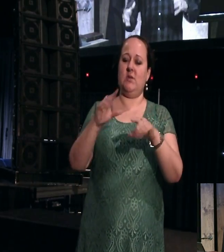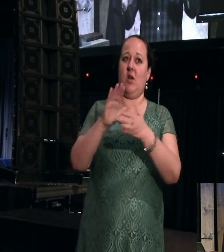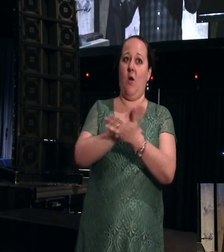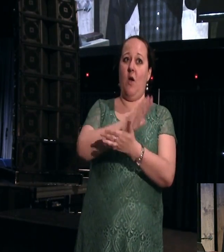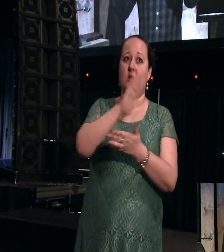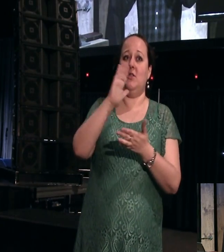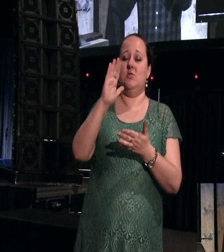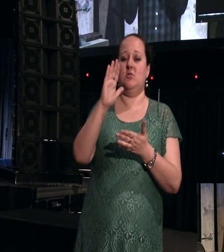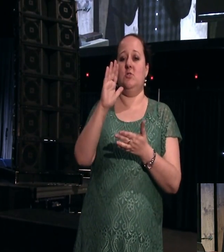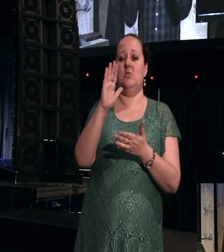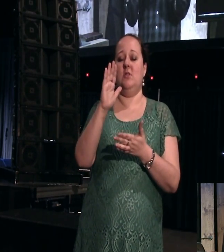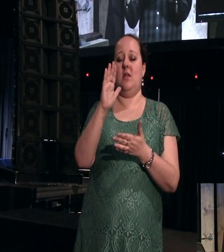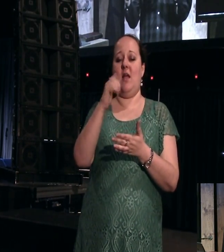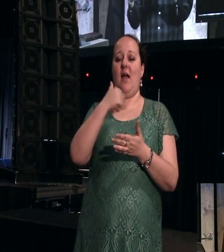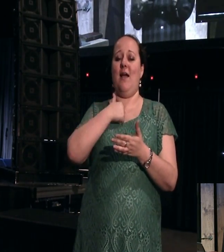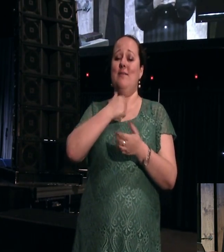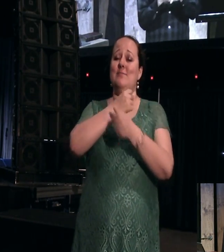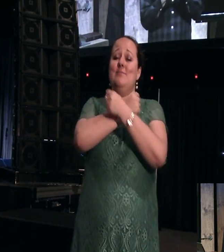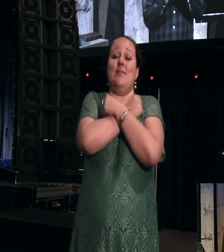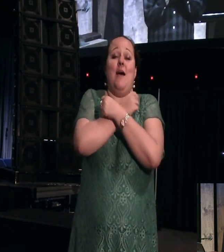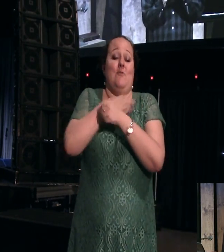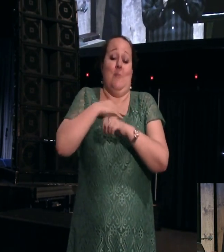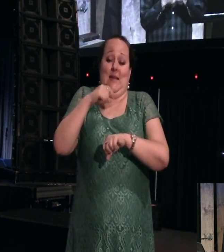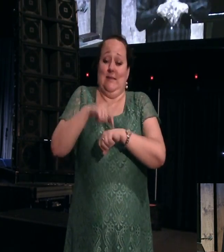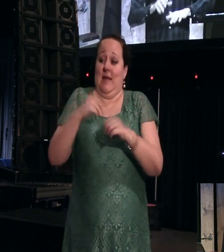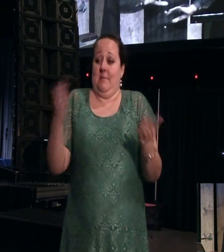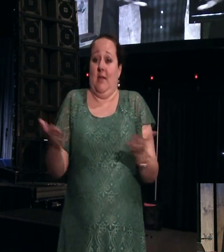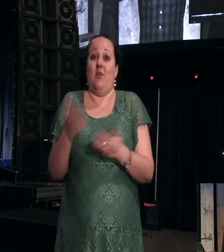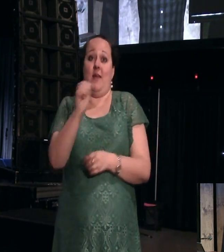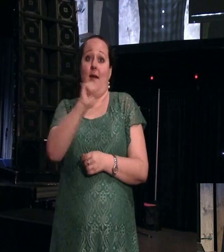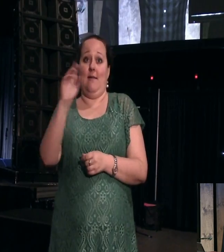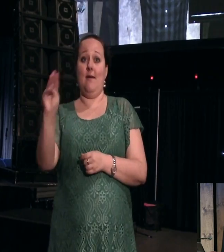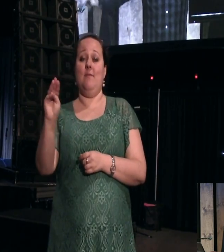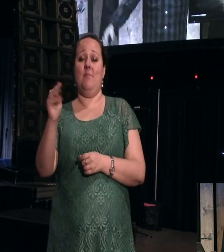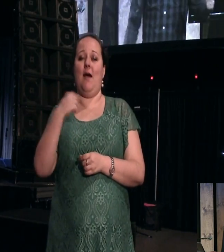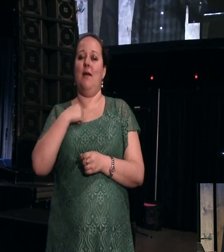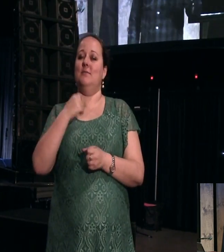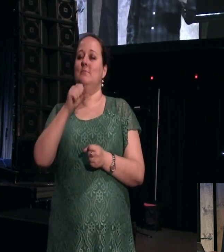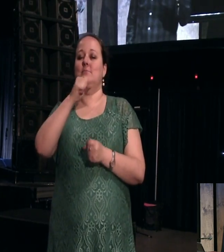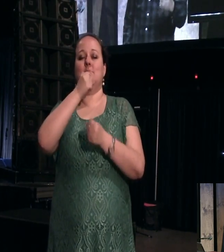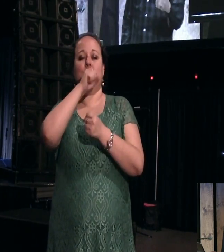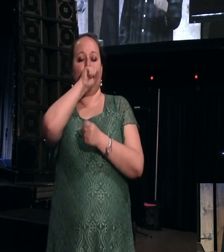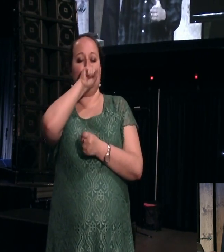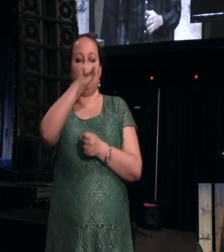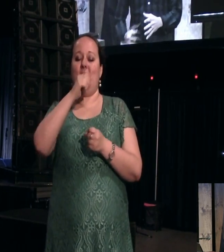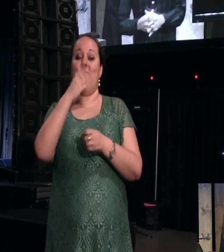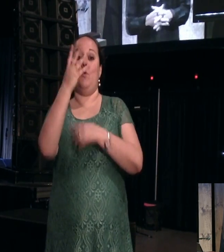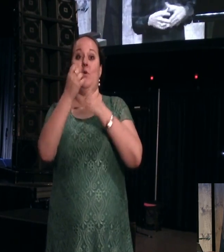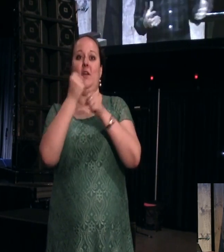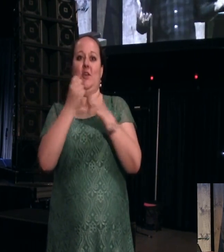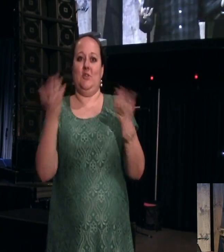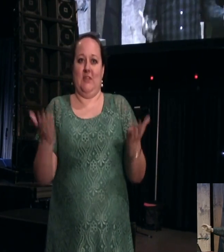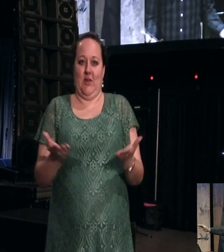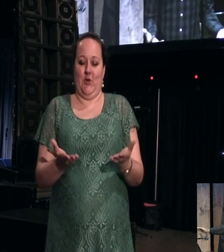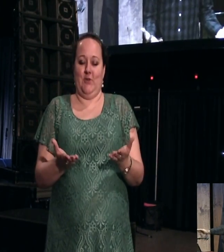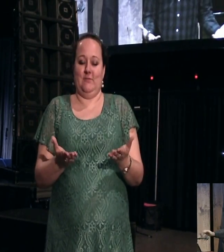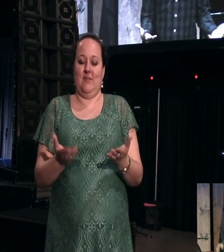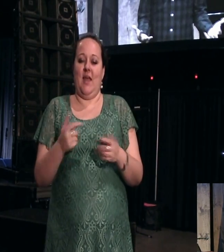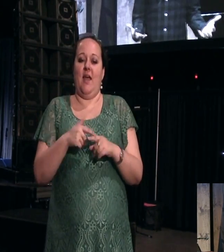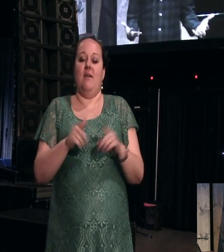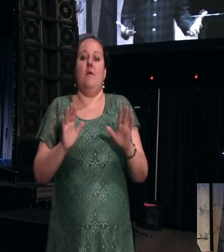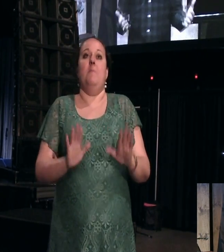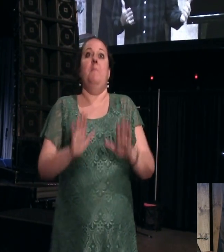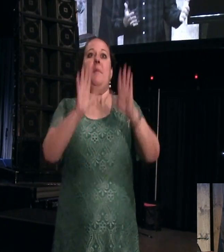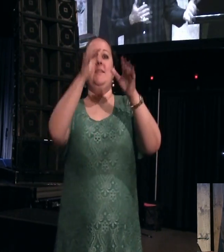look back on my times in college, and I loved my time at A&M. I absolutely